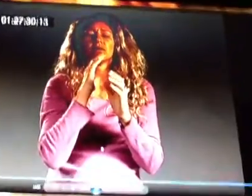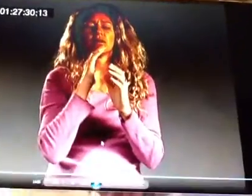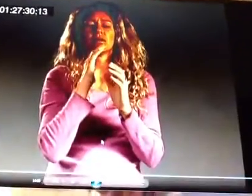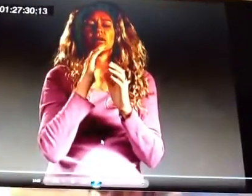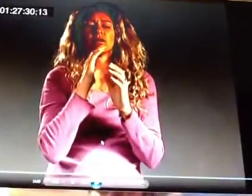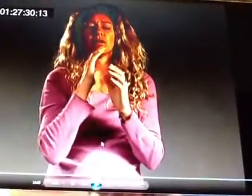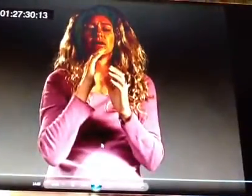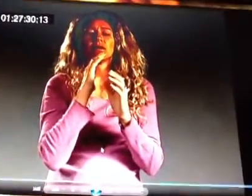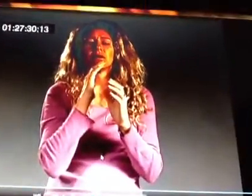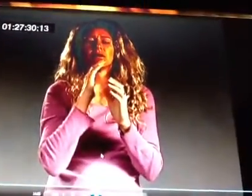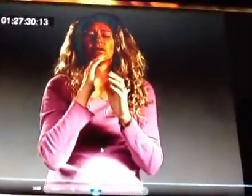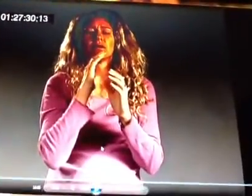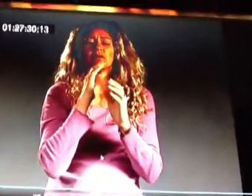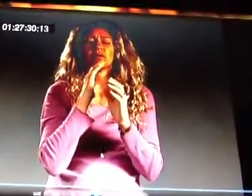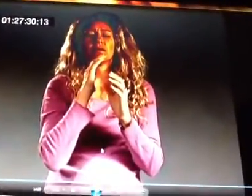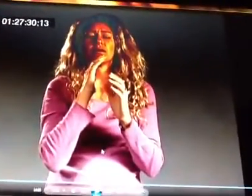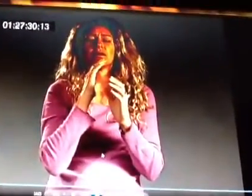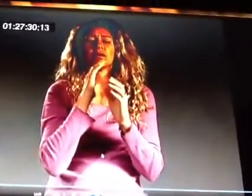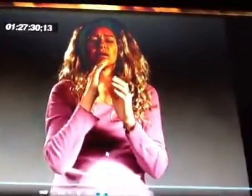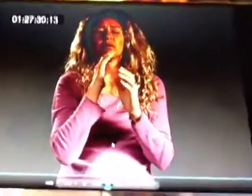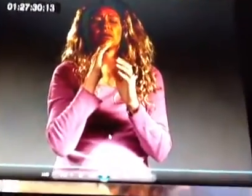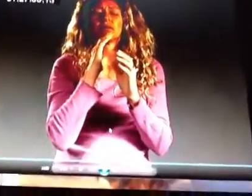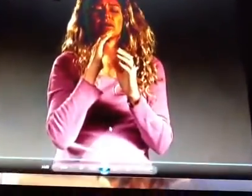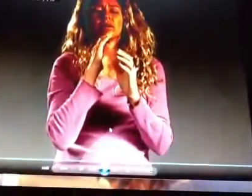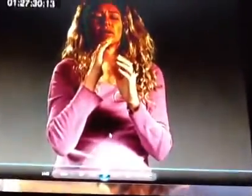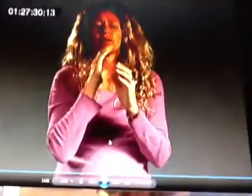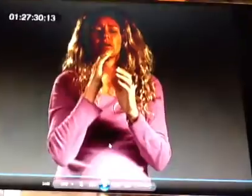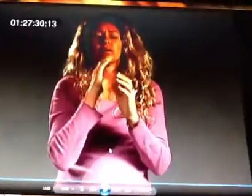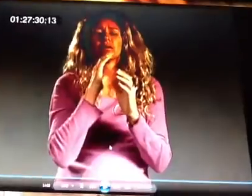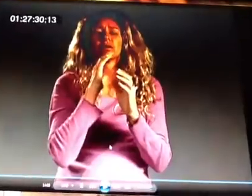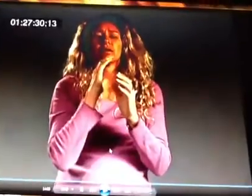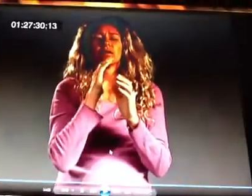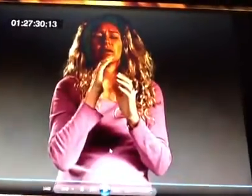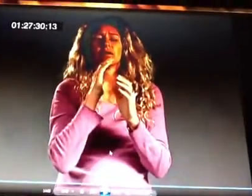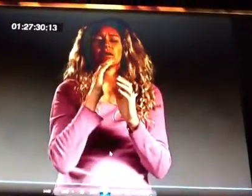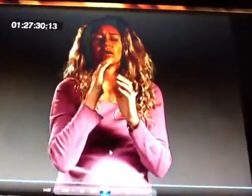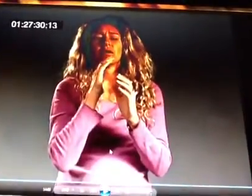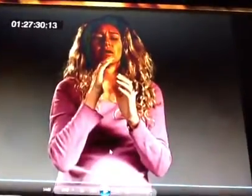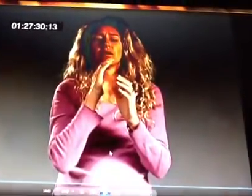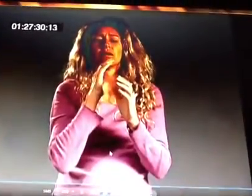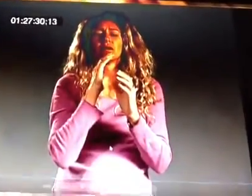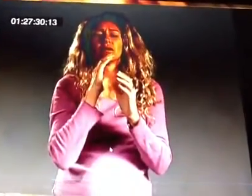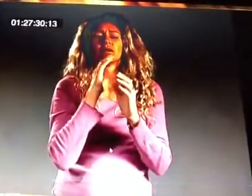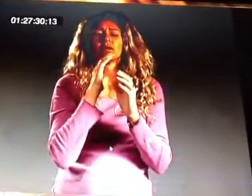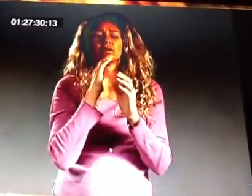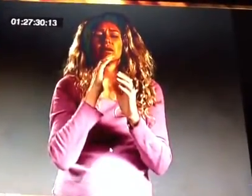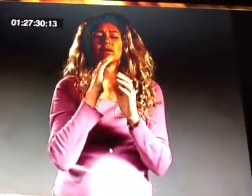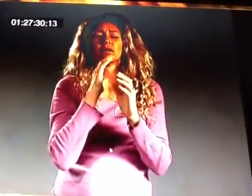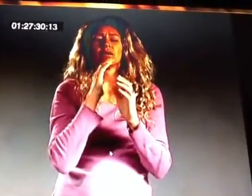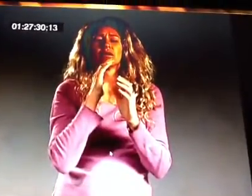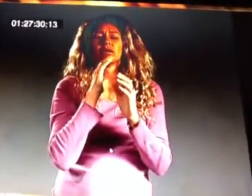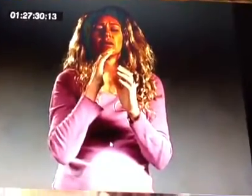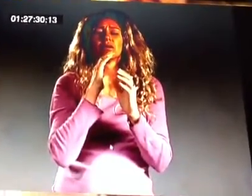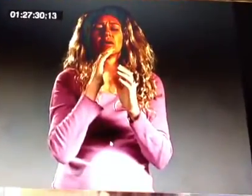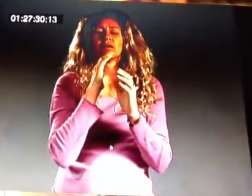And even the baby, the baby might be out in the garden, and I wouldn't want her getting into the garden with all those chemicals there. And I thought, oh, my gosh, this is really hard work. And I told